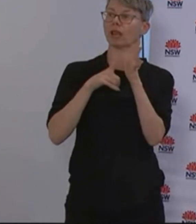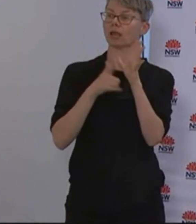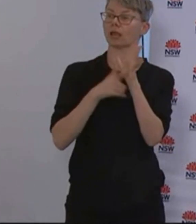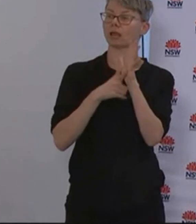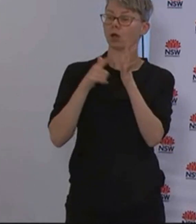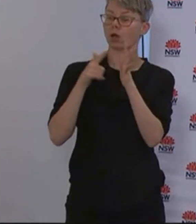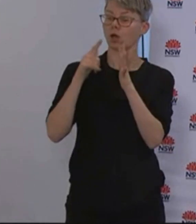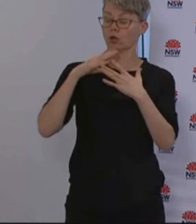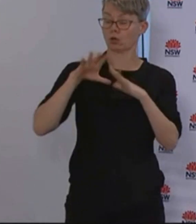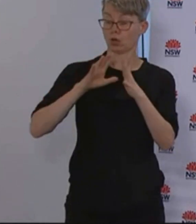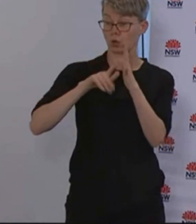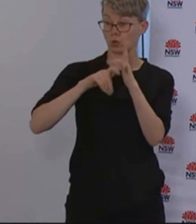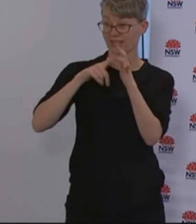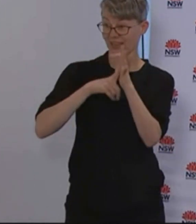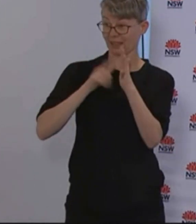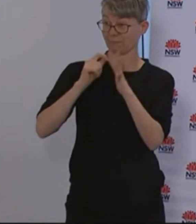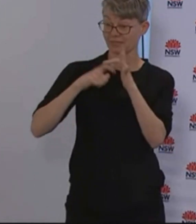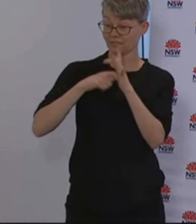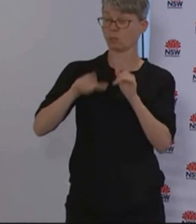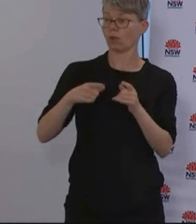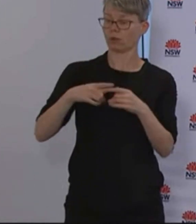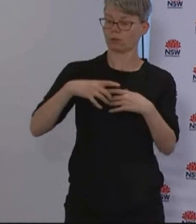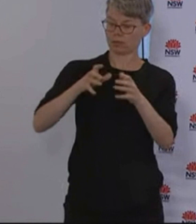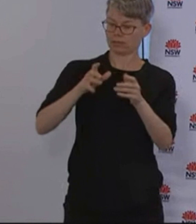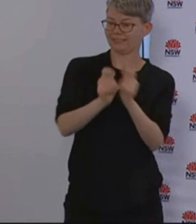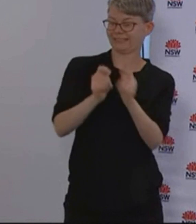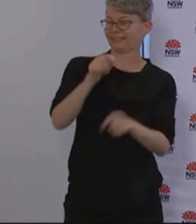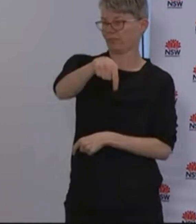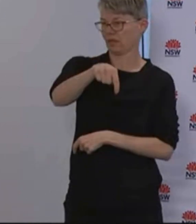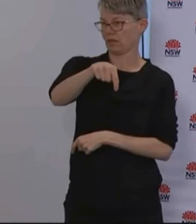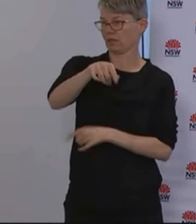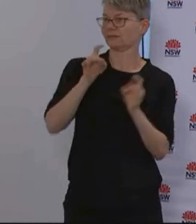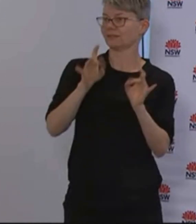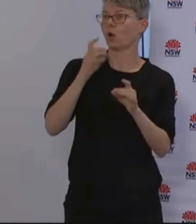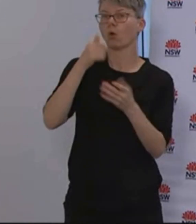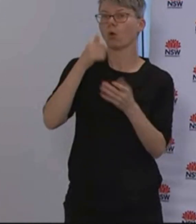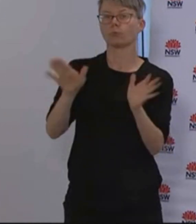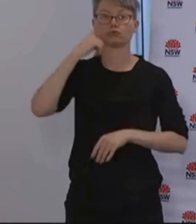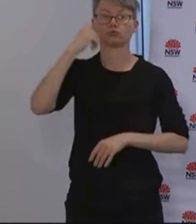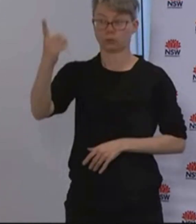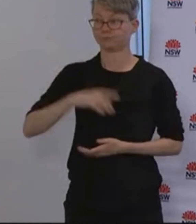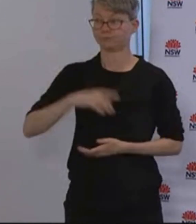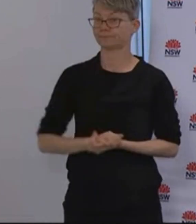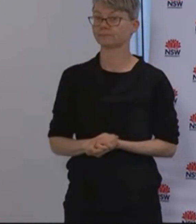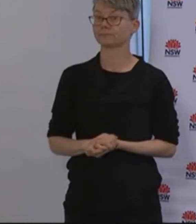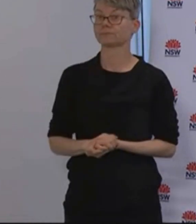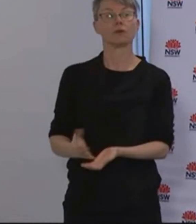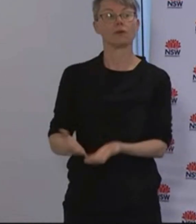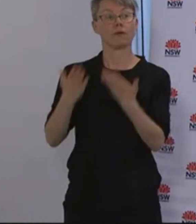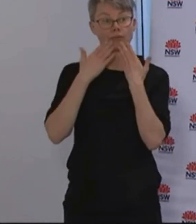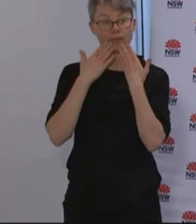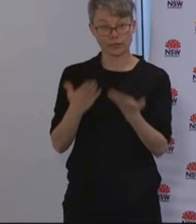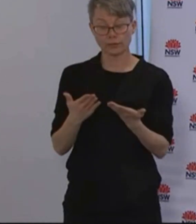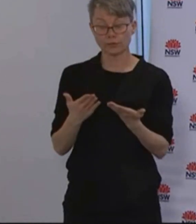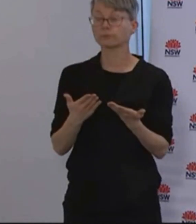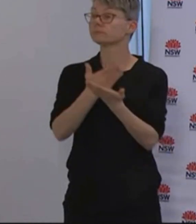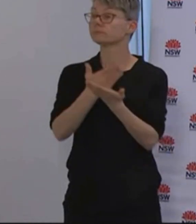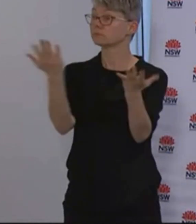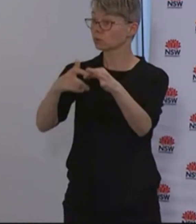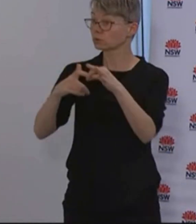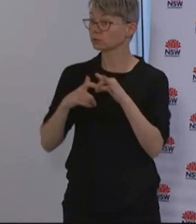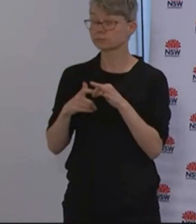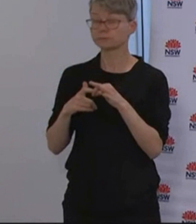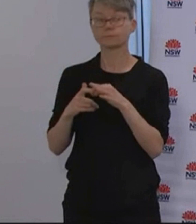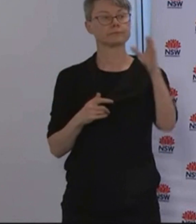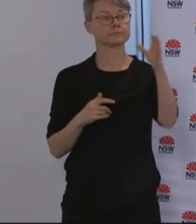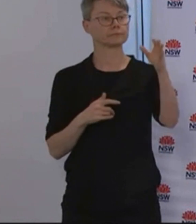and that will be open from tomorrow. So just wanted to thank you and take questions. So in